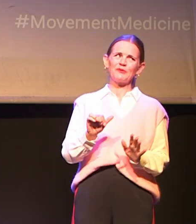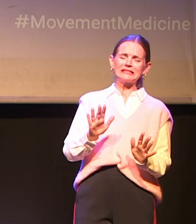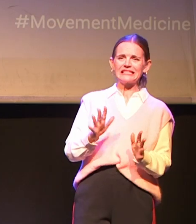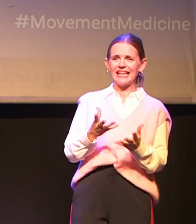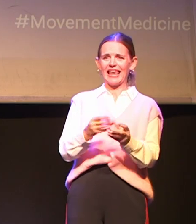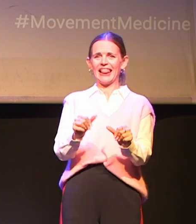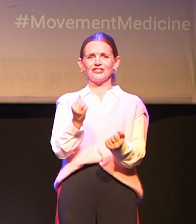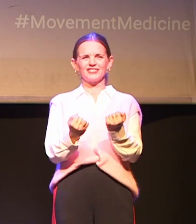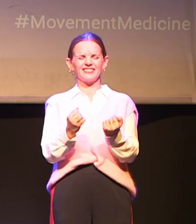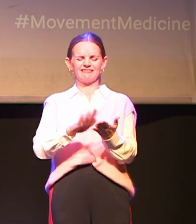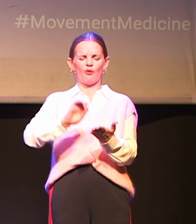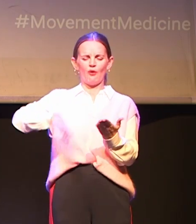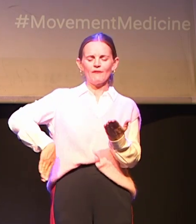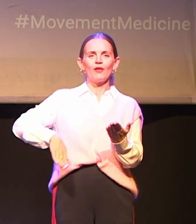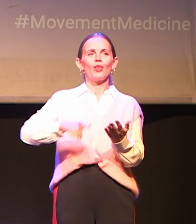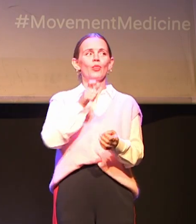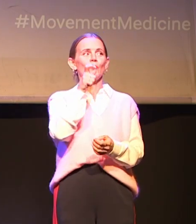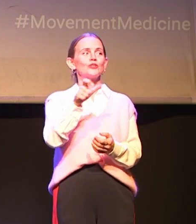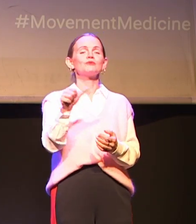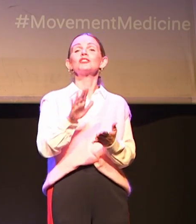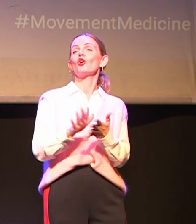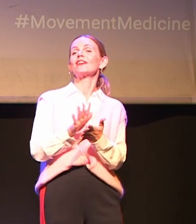something, and it might have been a bit lighter, the load.